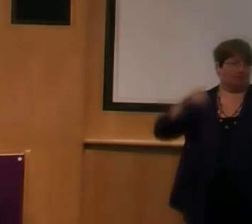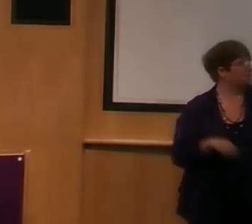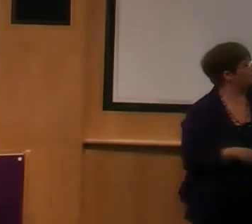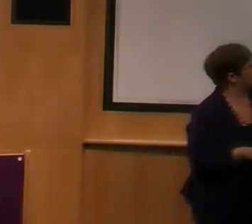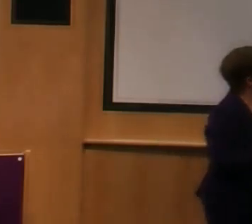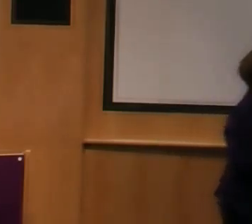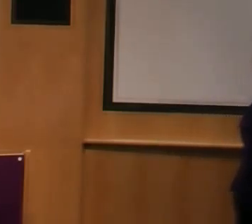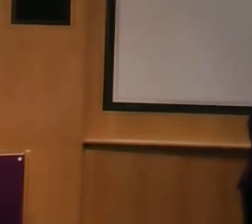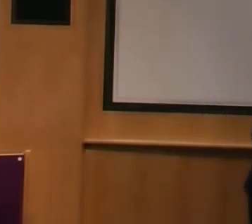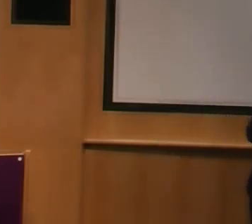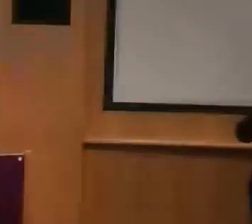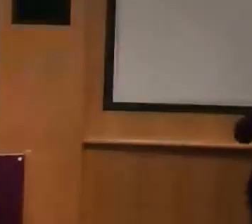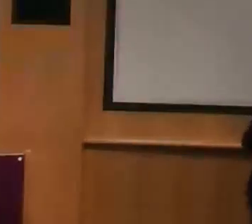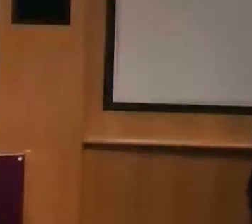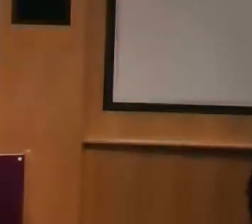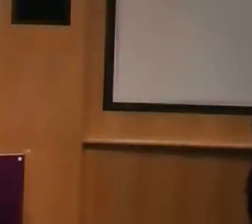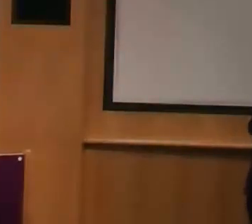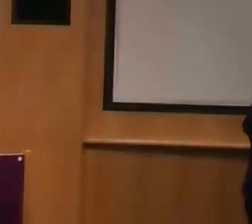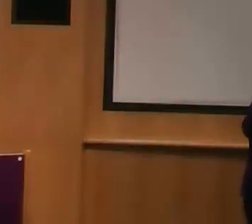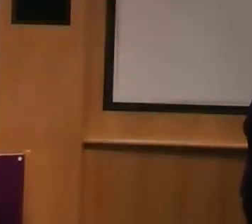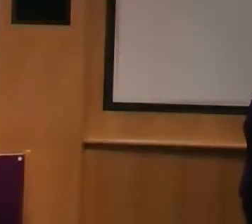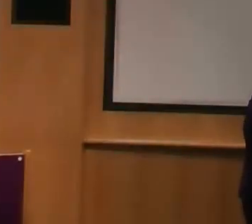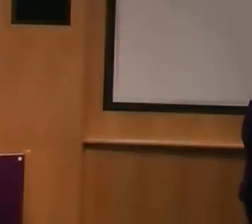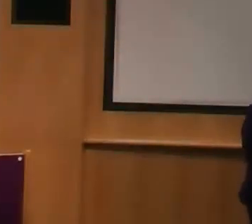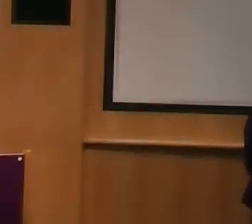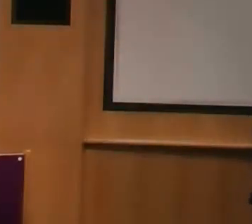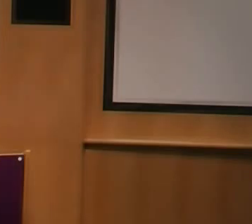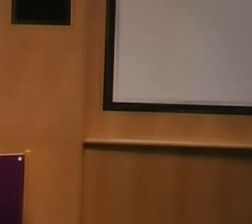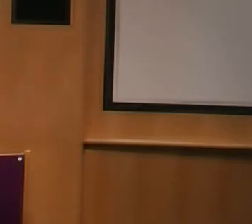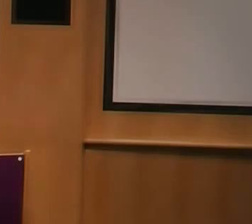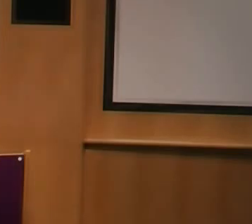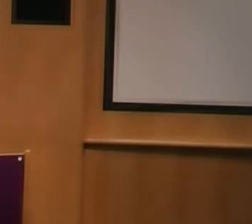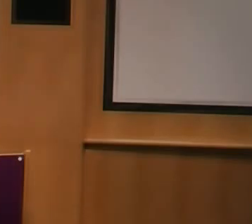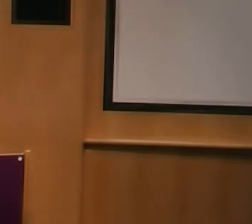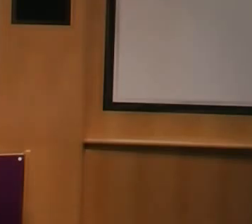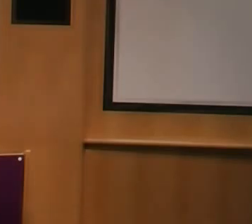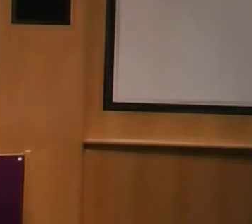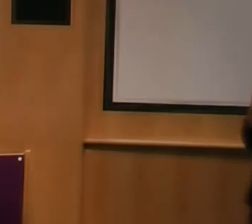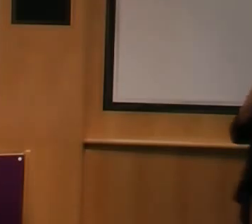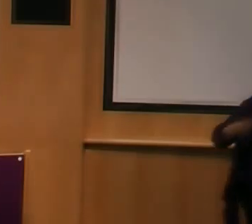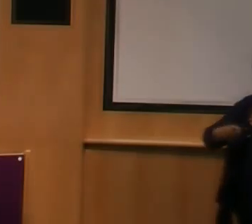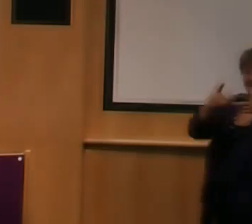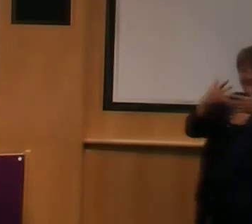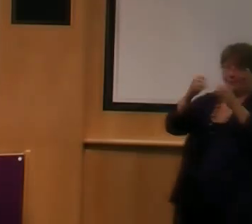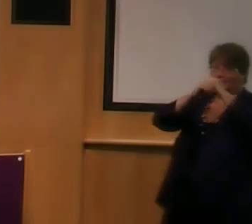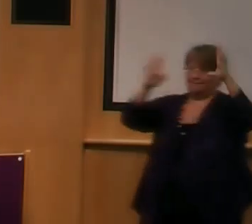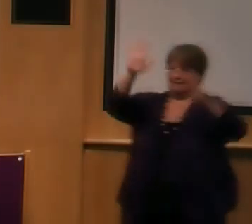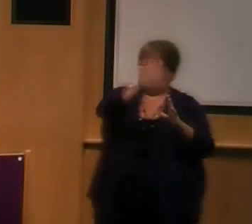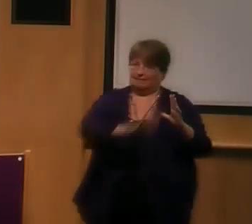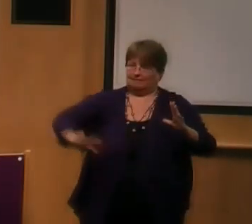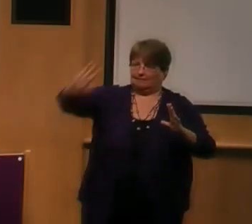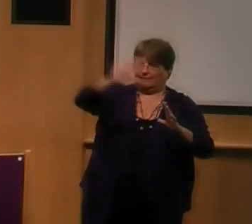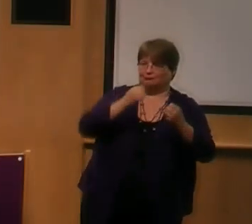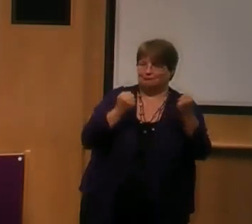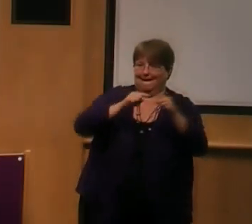give you an idea of the geographical area. Belfast up to Derry, and it's roughly 1.5 hour drive.